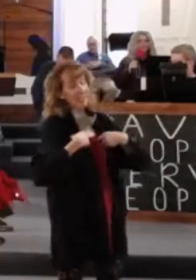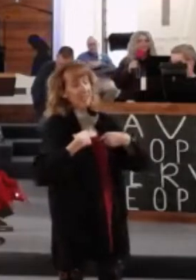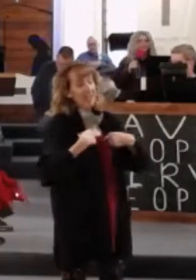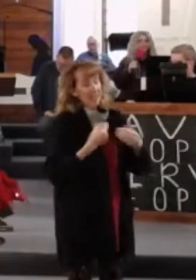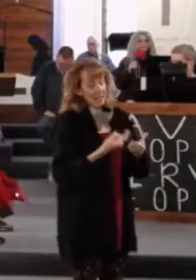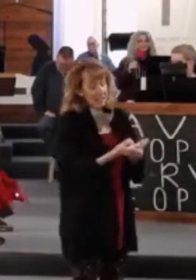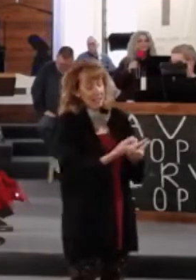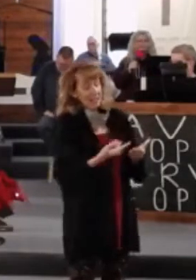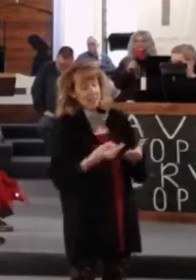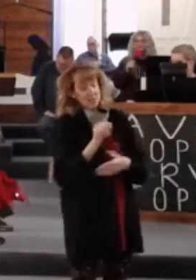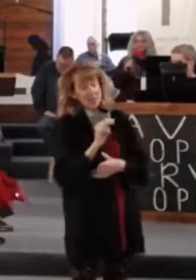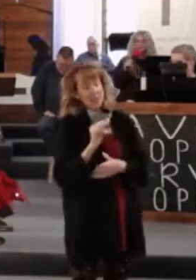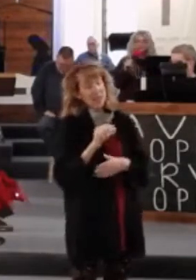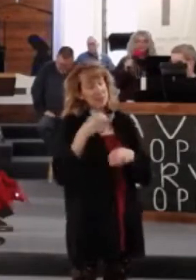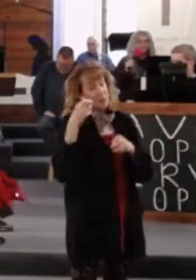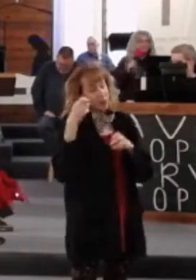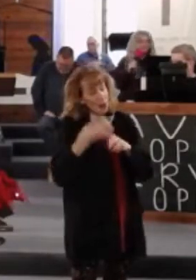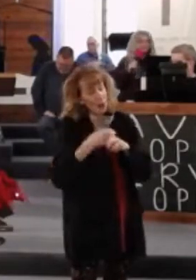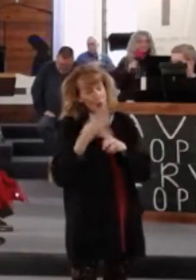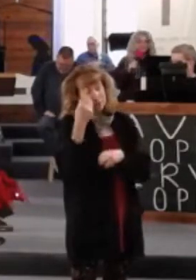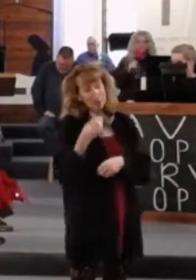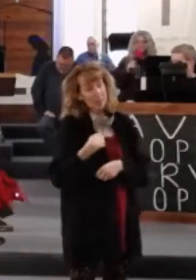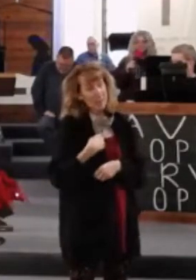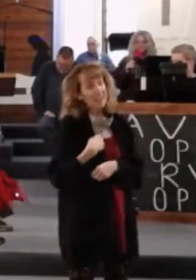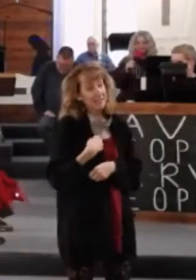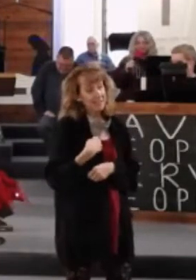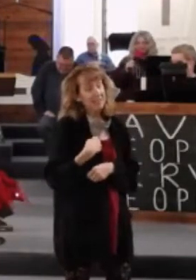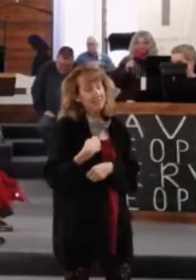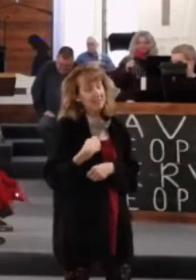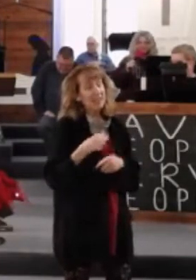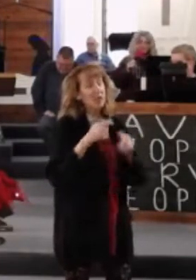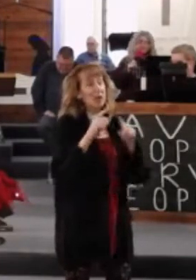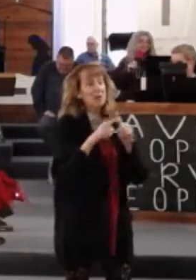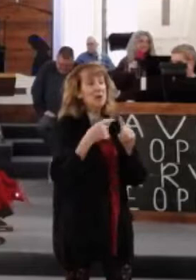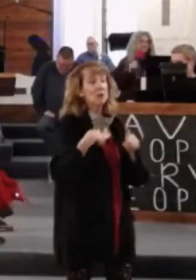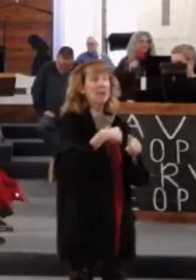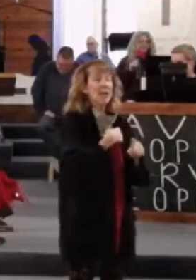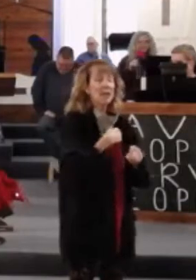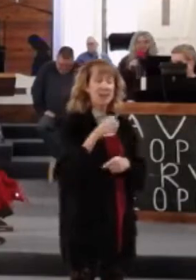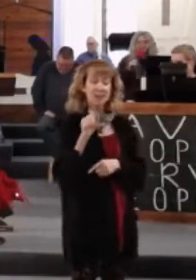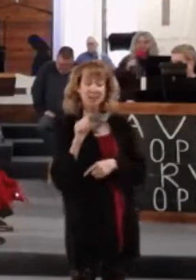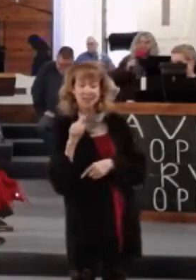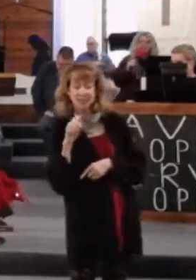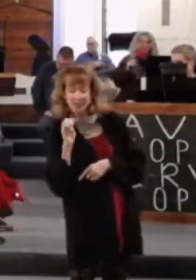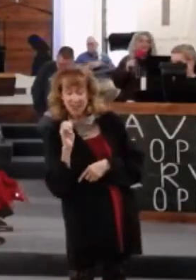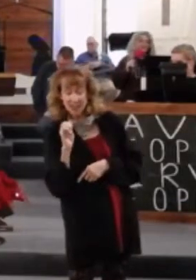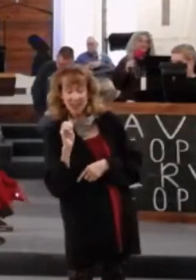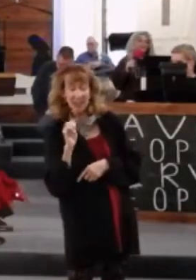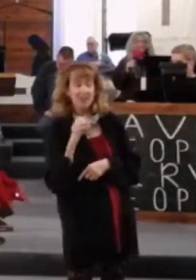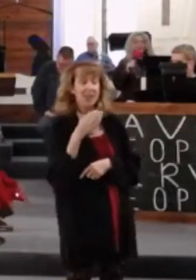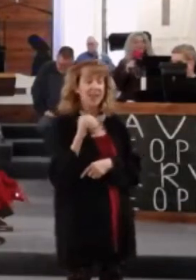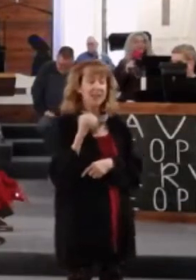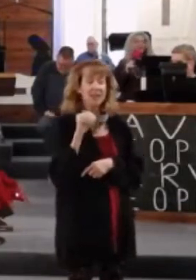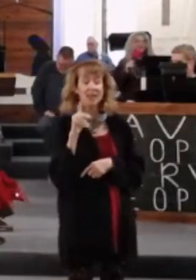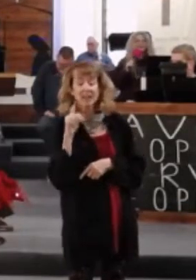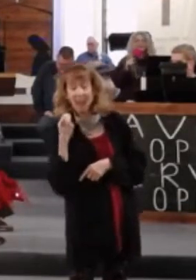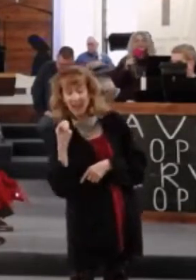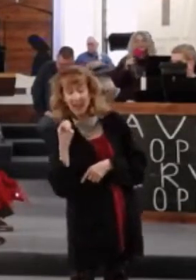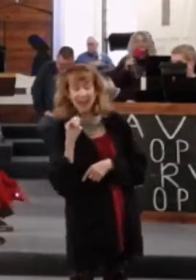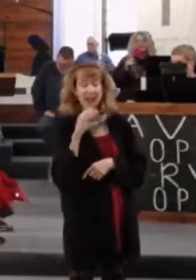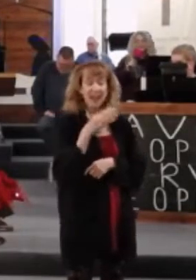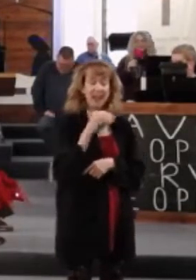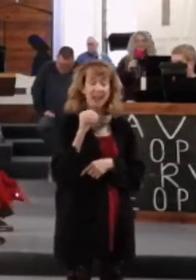was hard. But, you know, we had Steve and Miss Kai and Miss Shy,